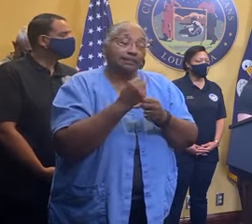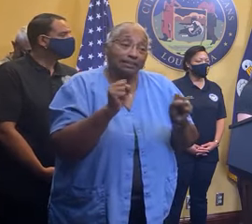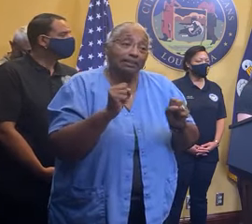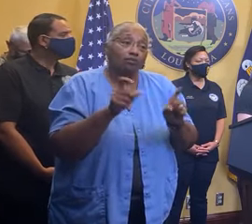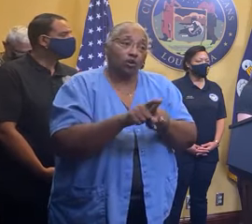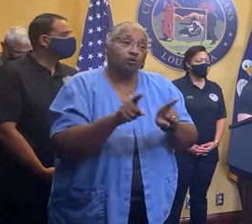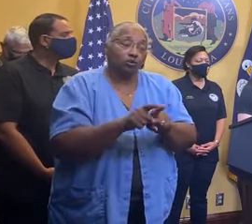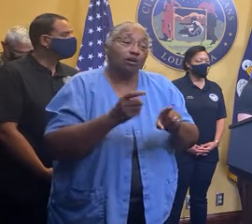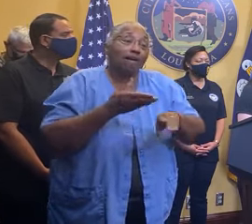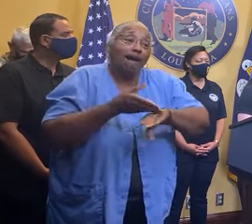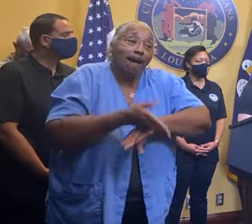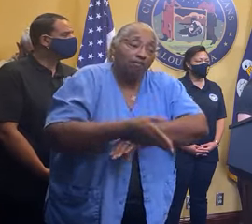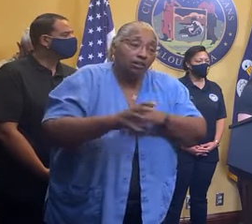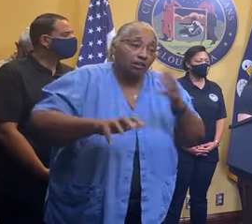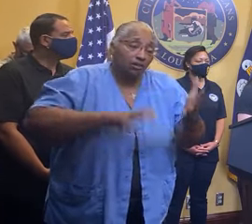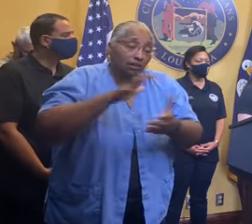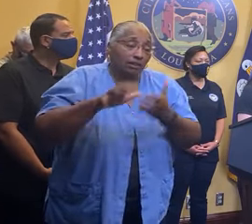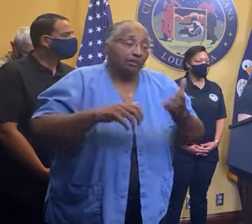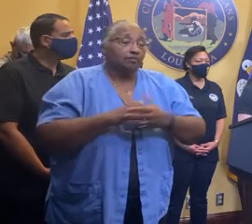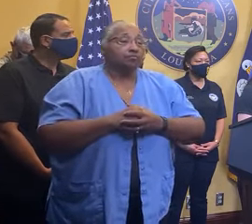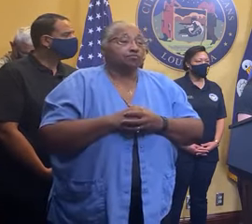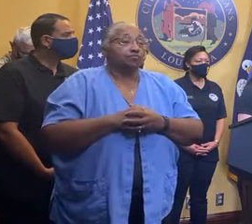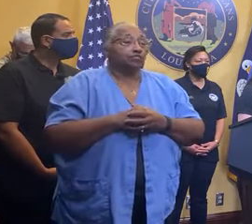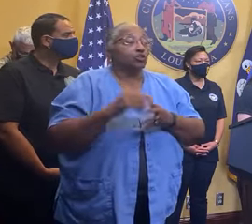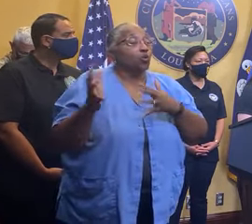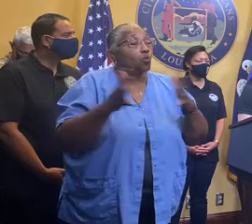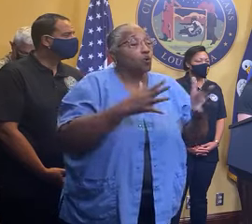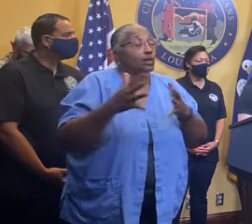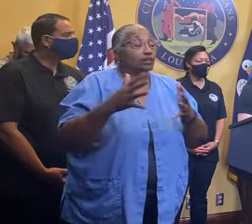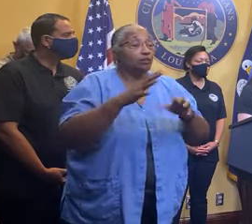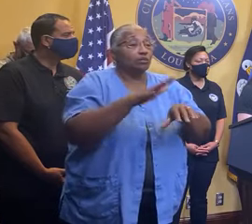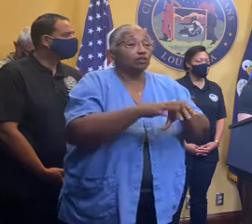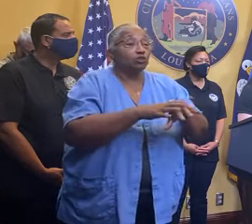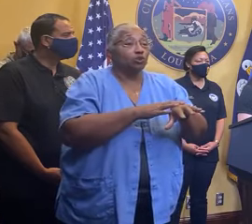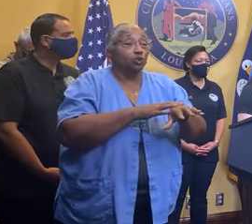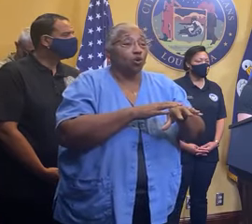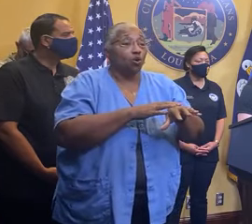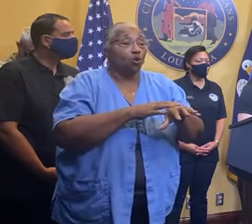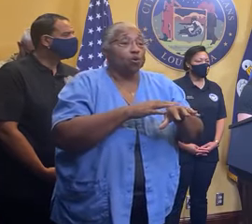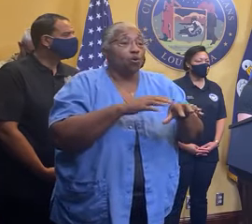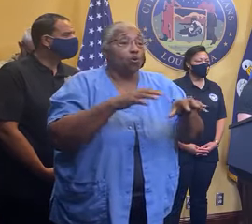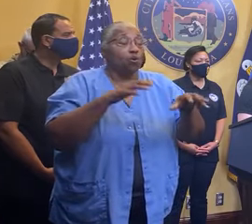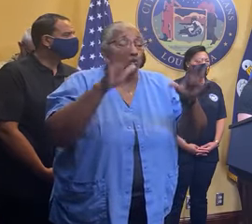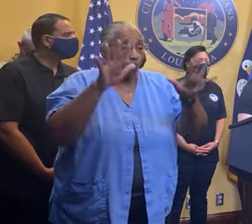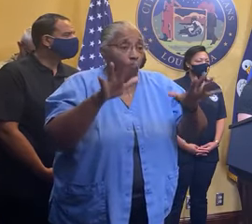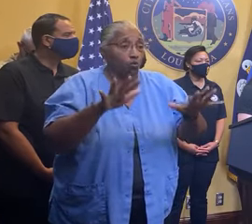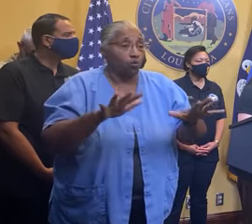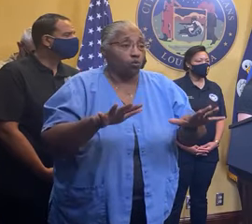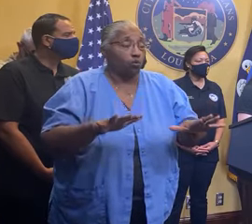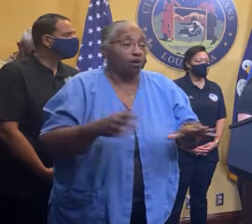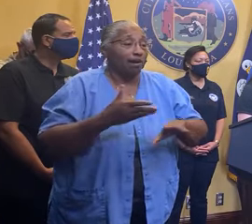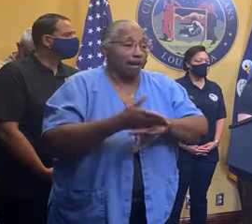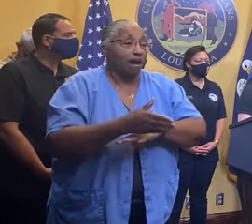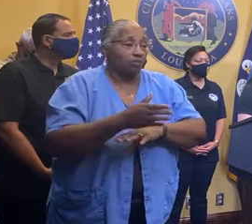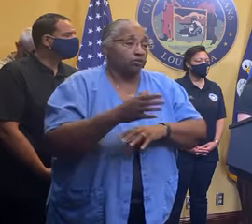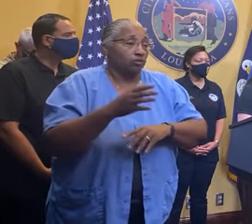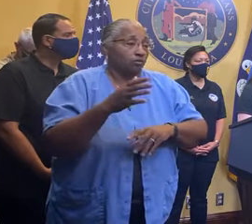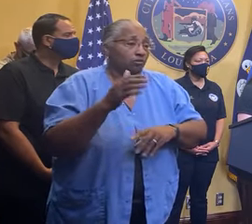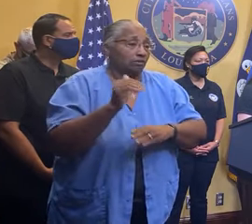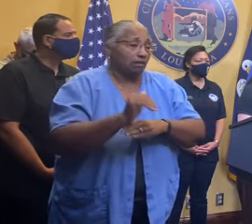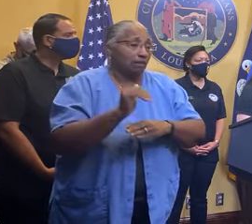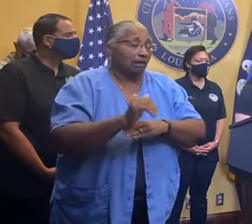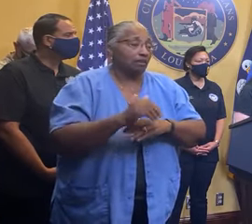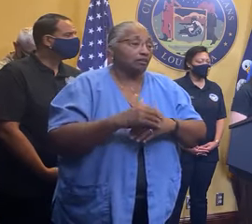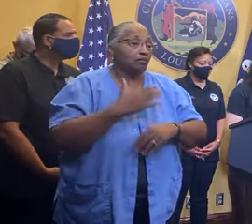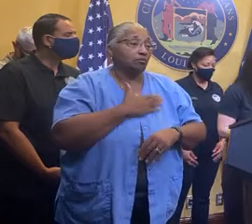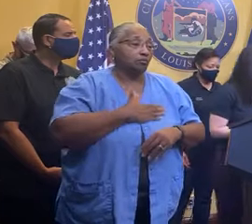well if you have generators. The winds will be slow to come down tonight into the overnight hours, and just be prepared for anything at this